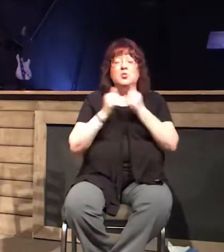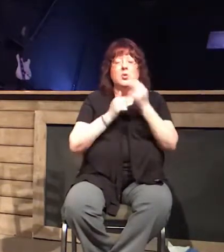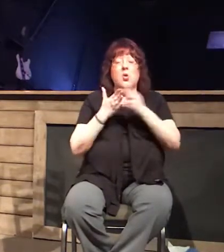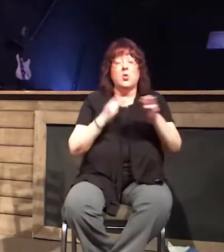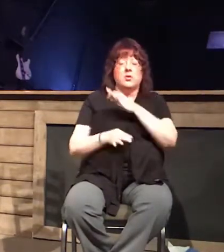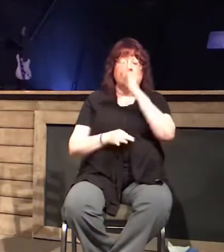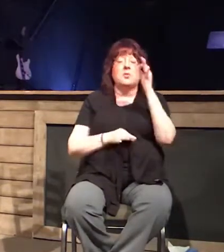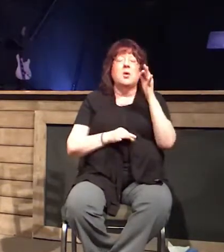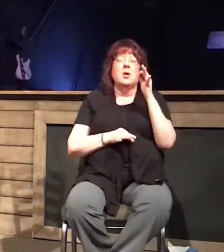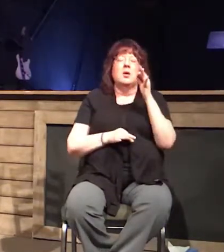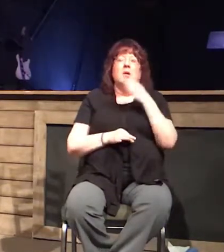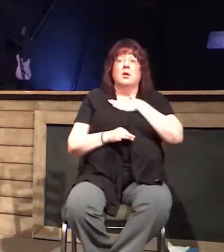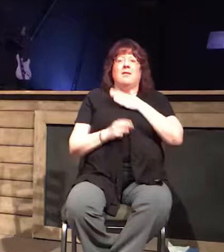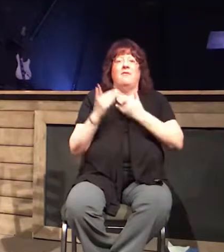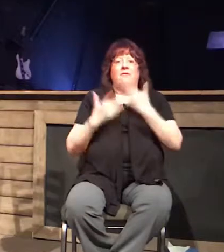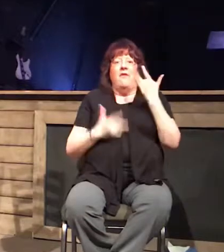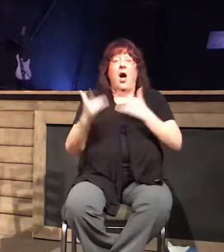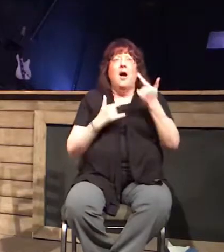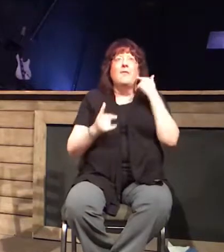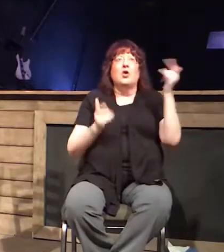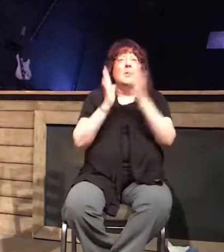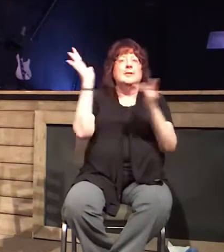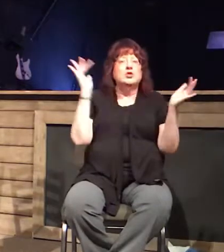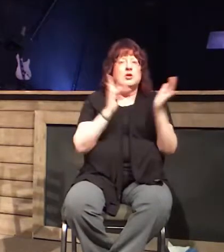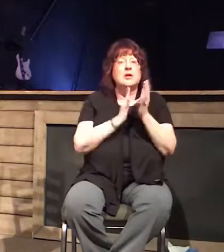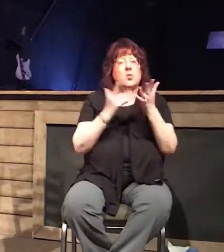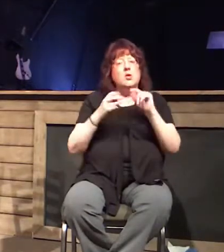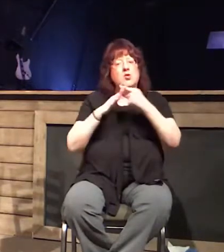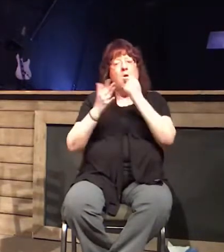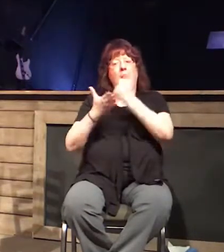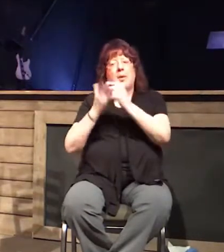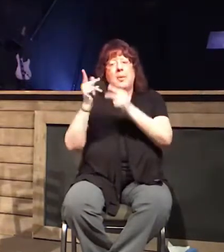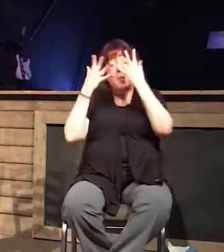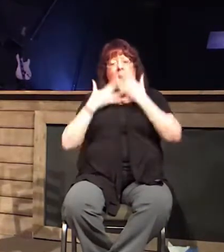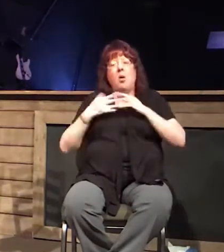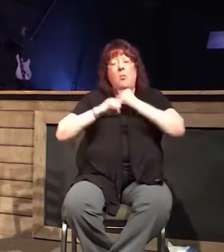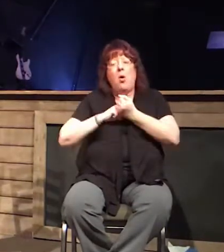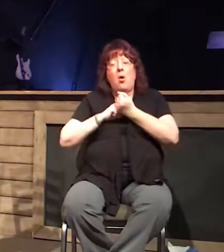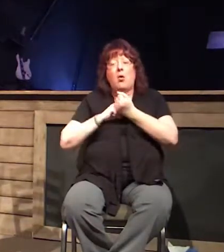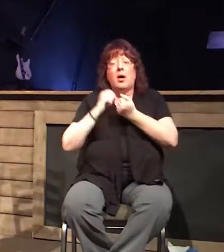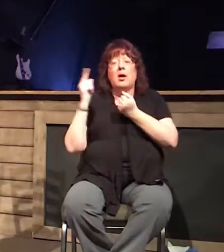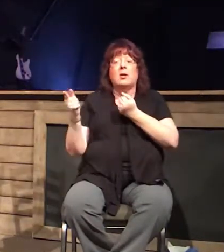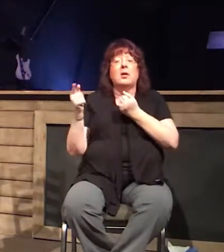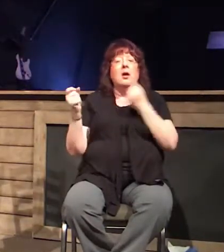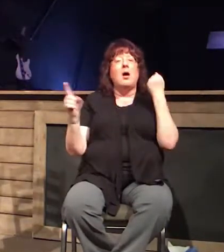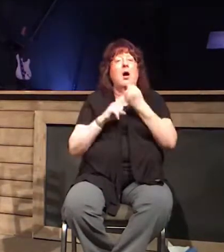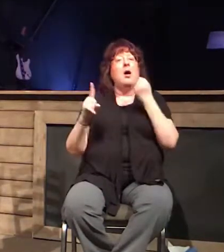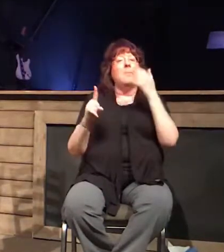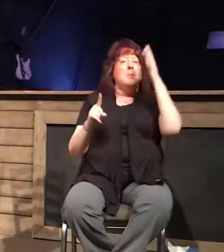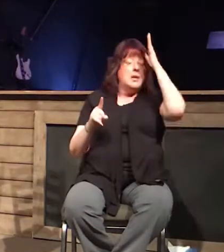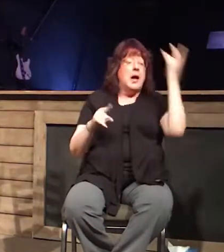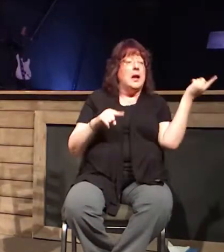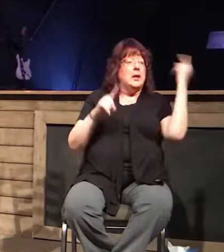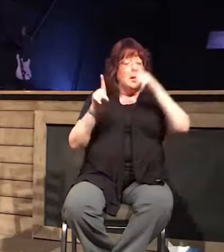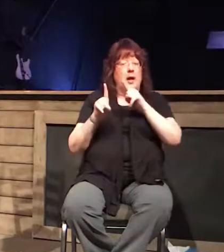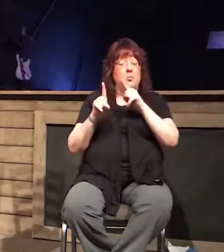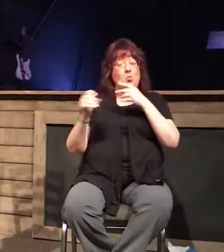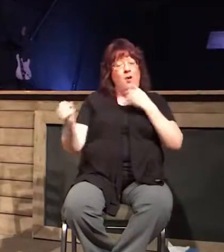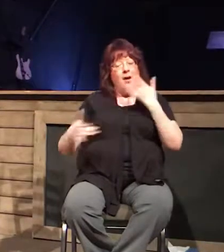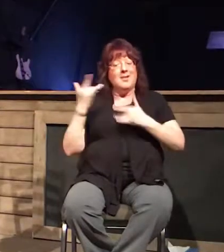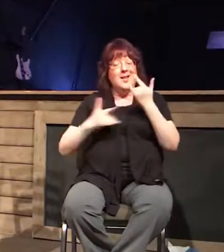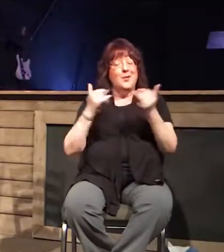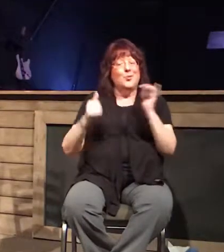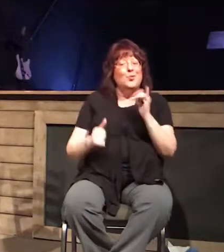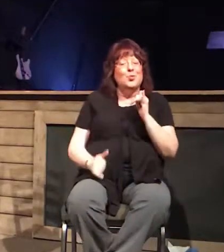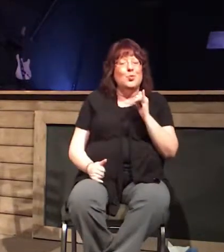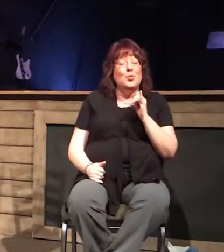Holy Spirit, and she got all fired up for Jesus and wanted to start helping broken and hurting people. And so all of a sudden, my dad came along with this fire that God